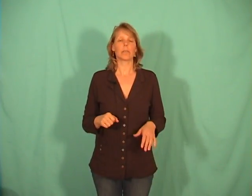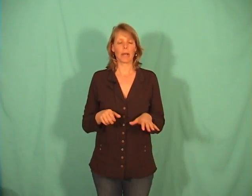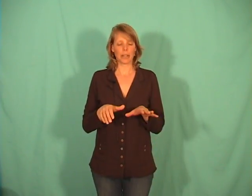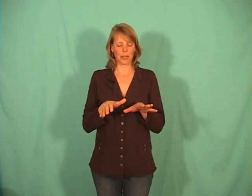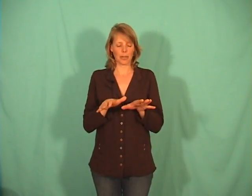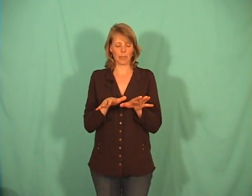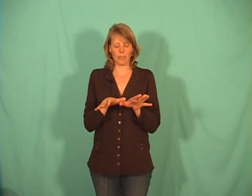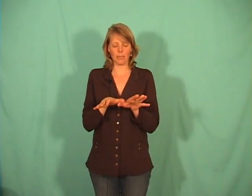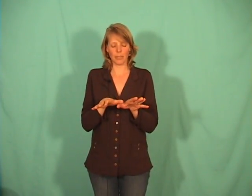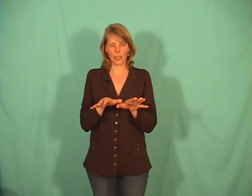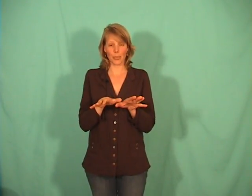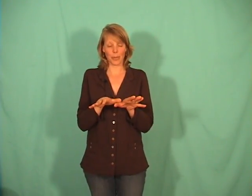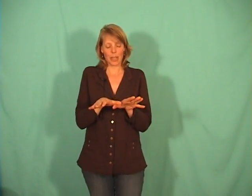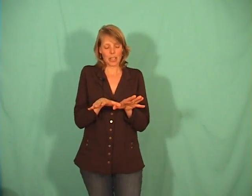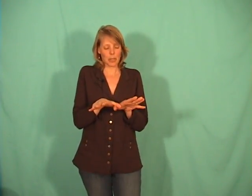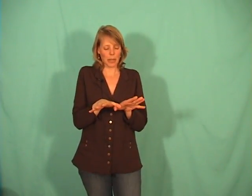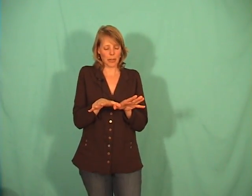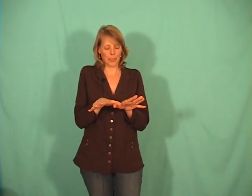Spider. Excuse me. Spider.